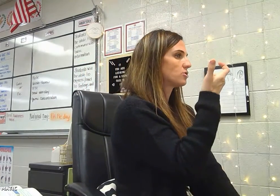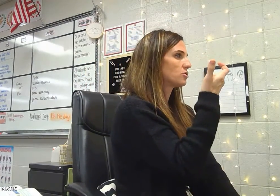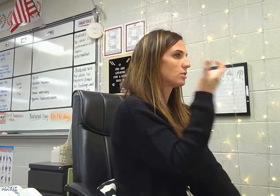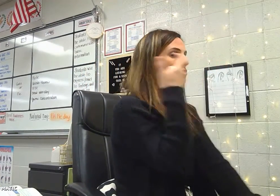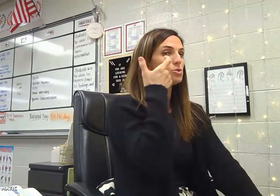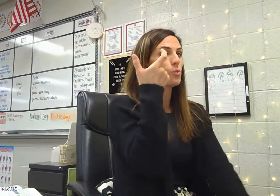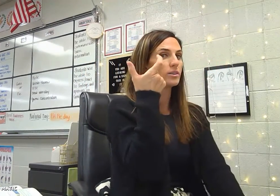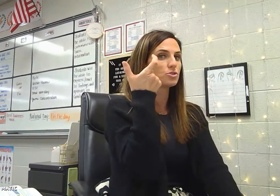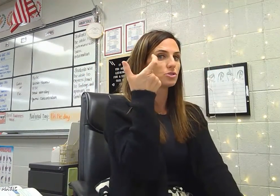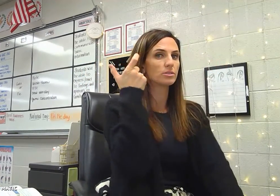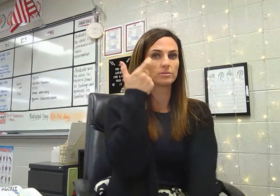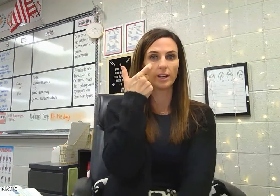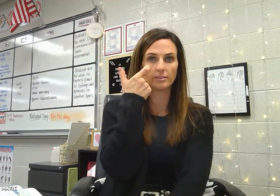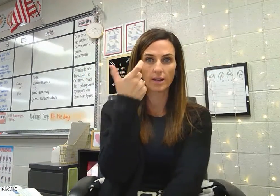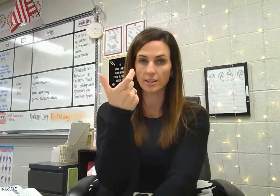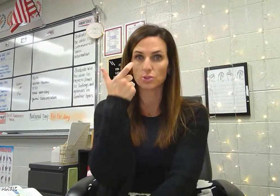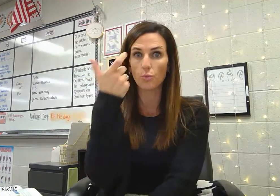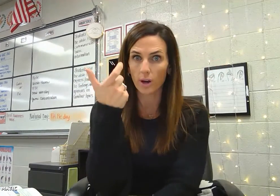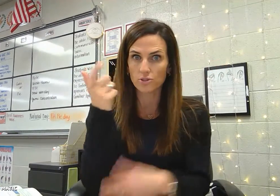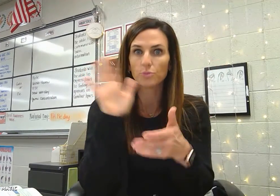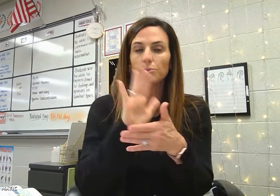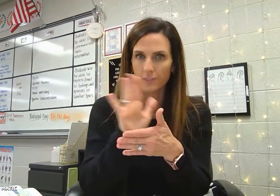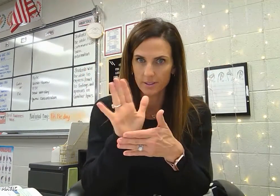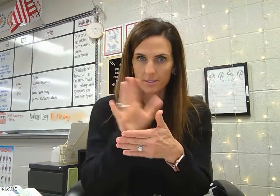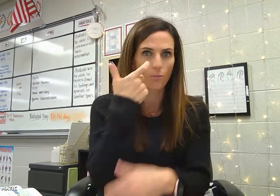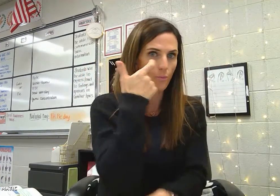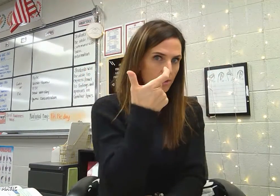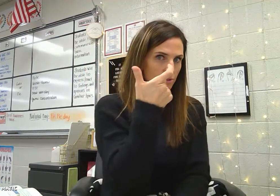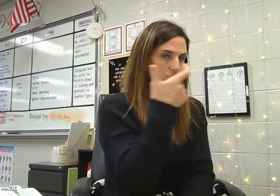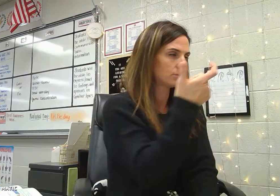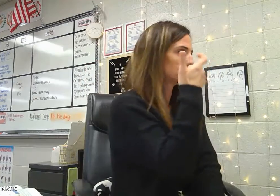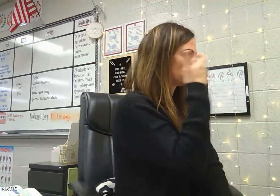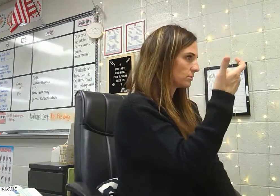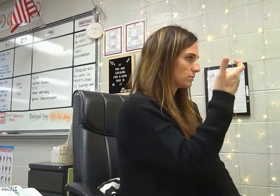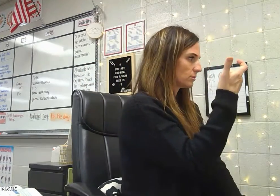Watch. To watch, right? I like to watch movies. Watch.